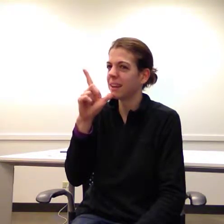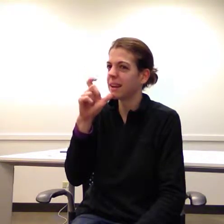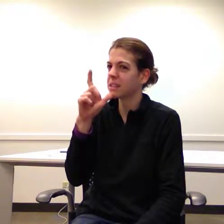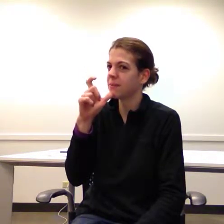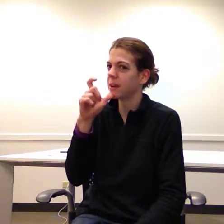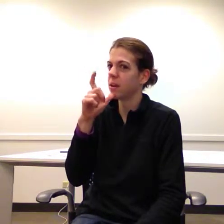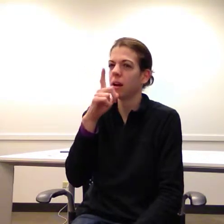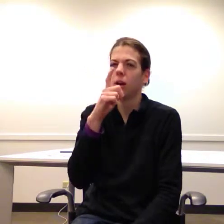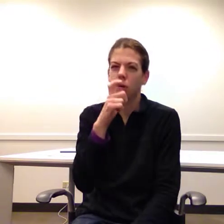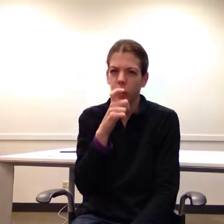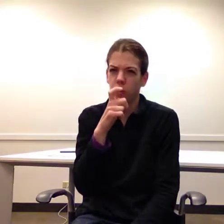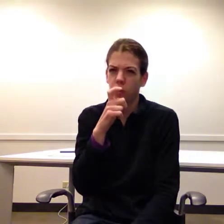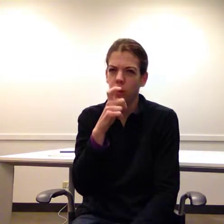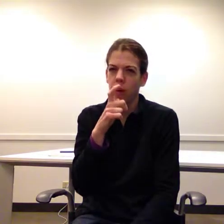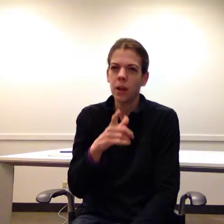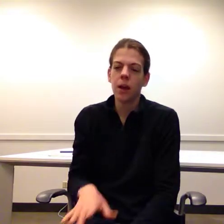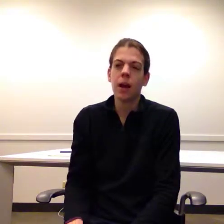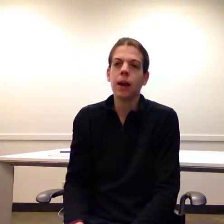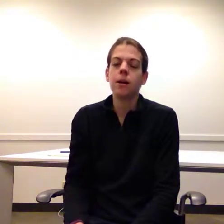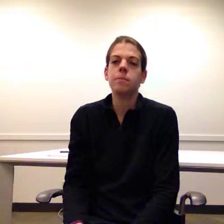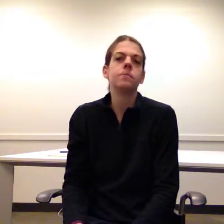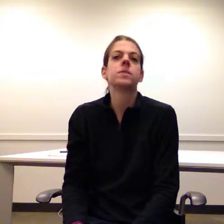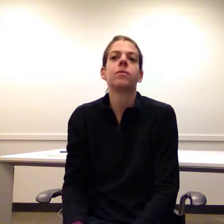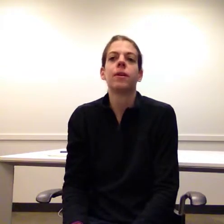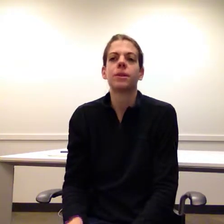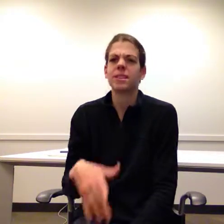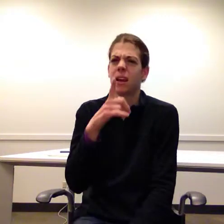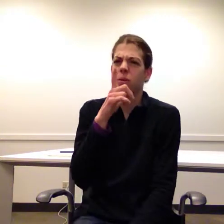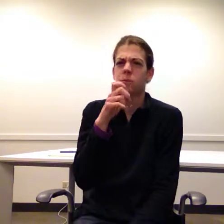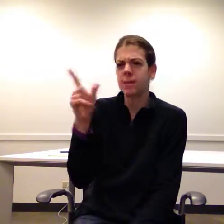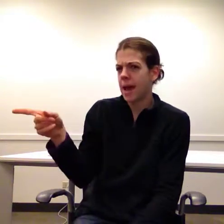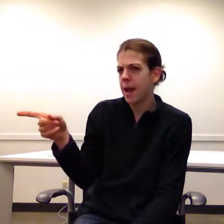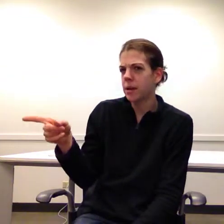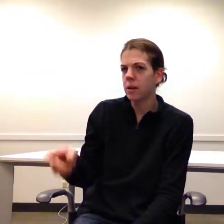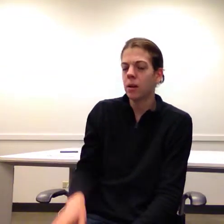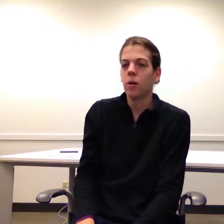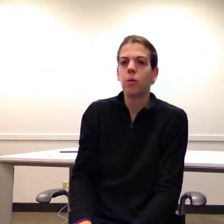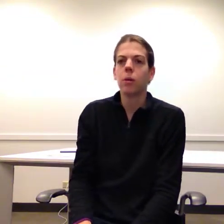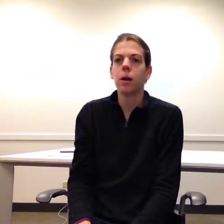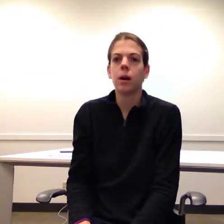X finger. Who? So if I want to say who's that, or